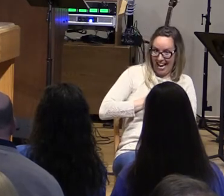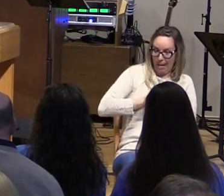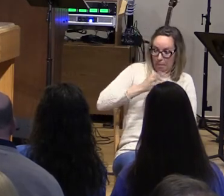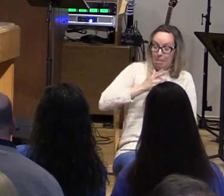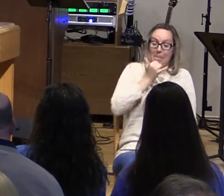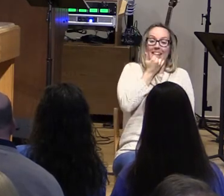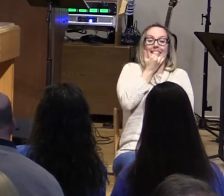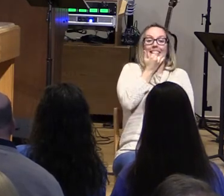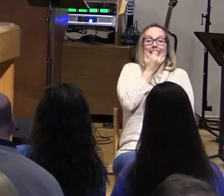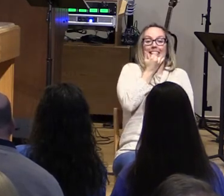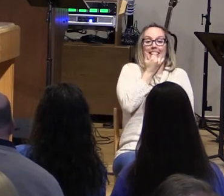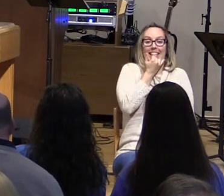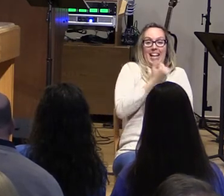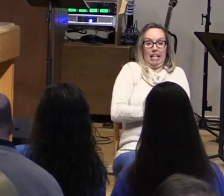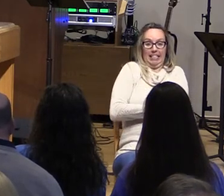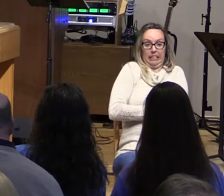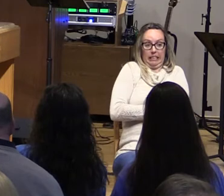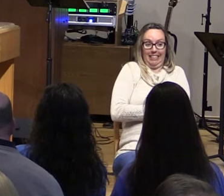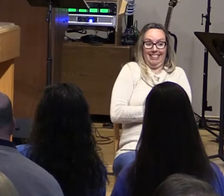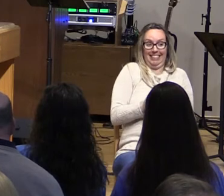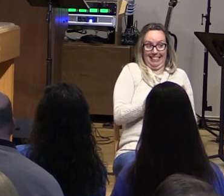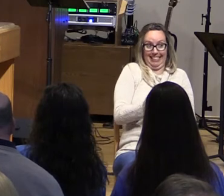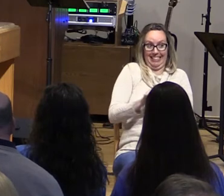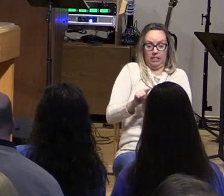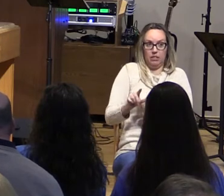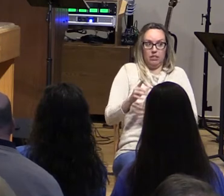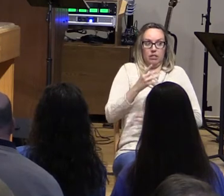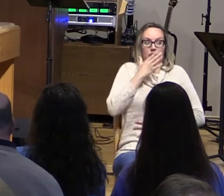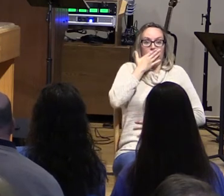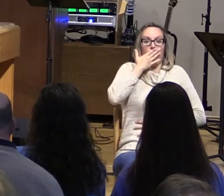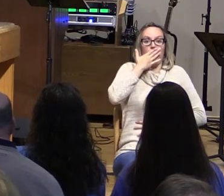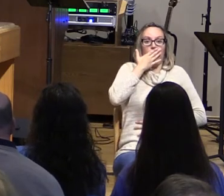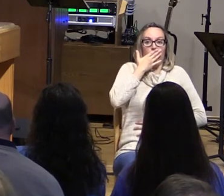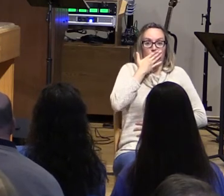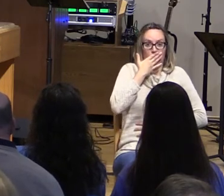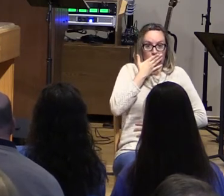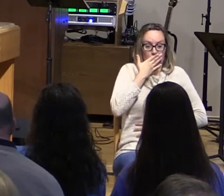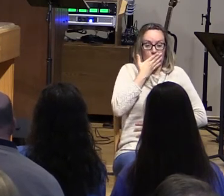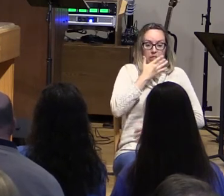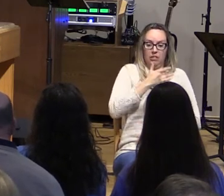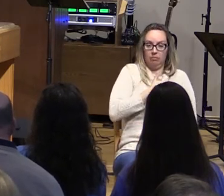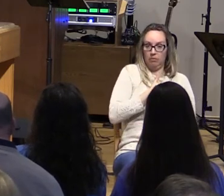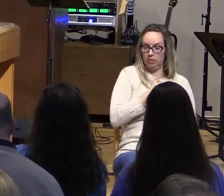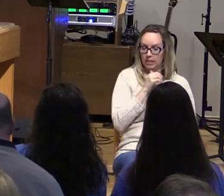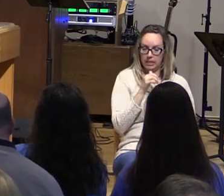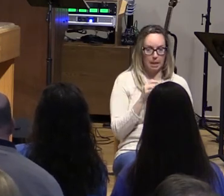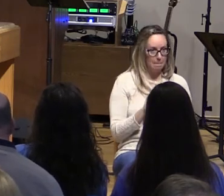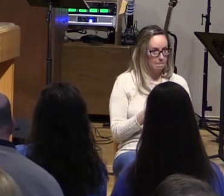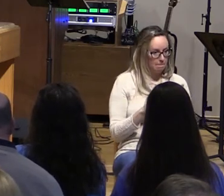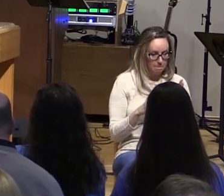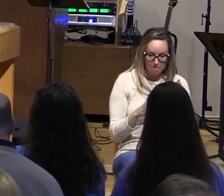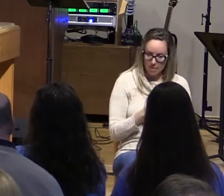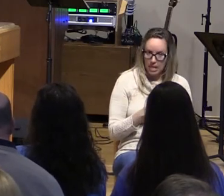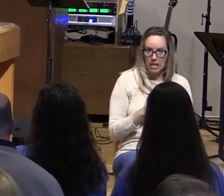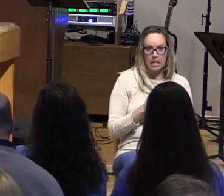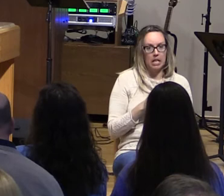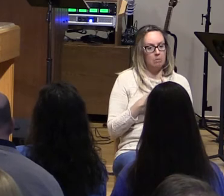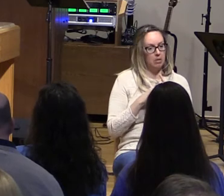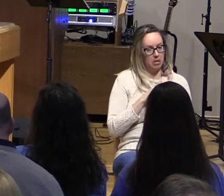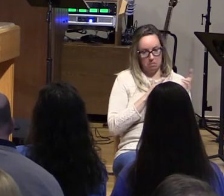of his sheep. And they came back and they were traumatized. They didn't mean to, but obviously they were flying down the